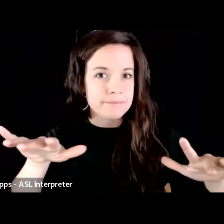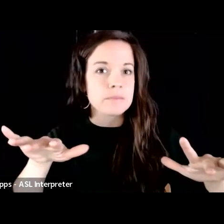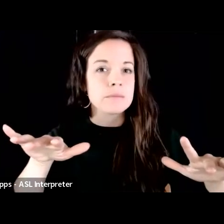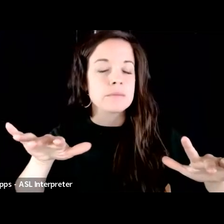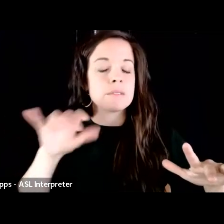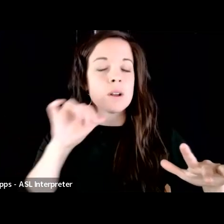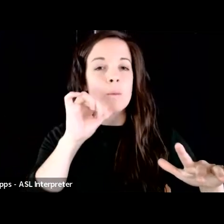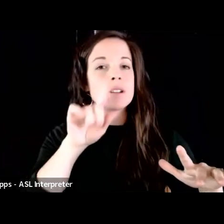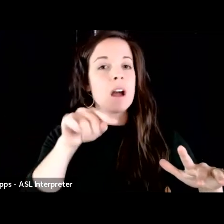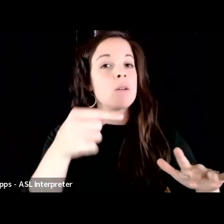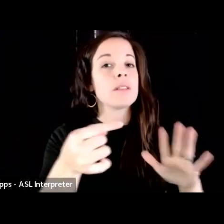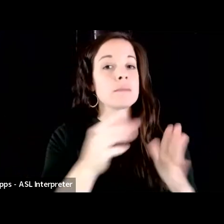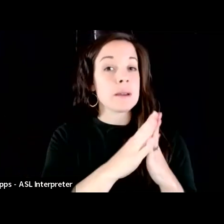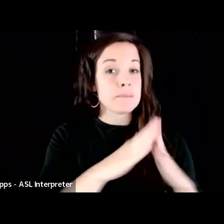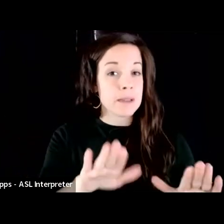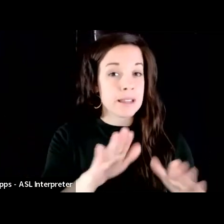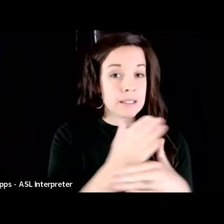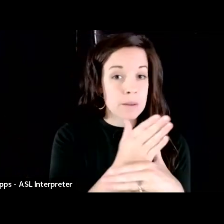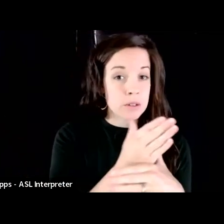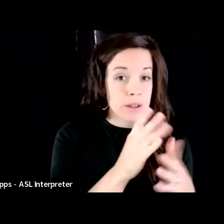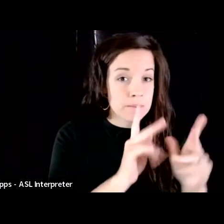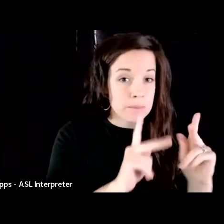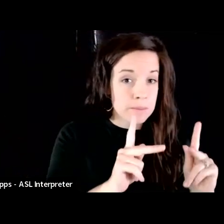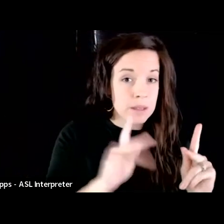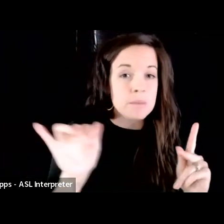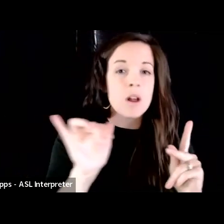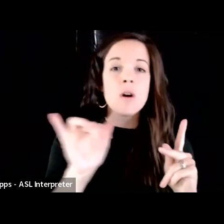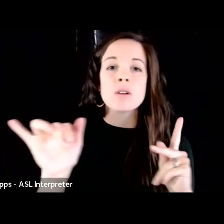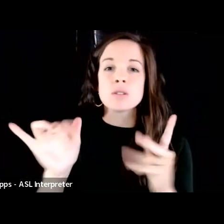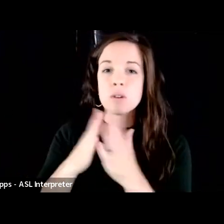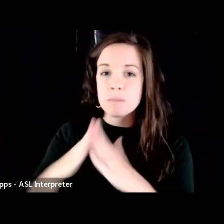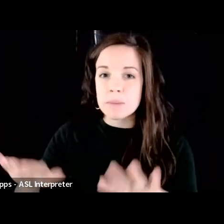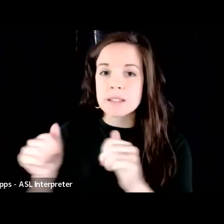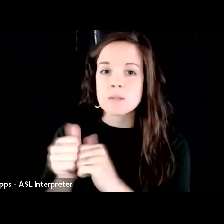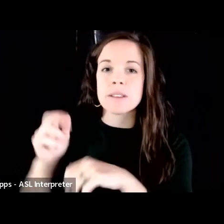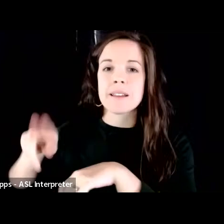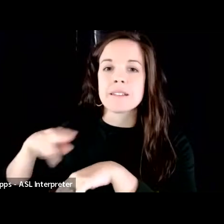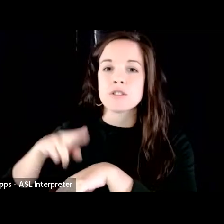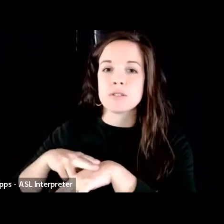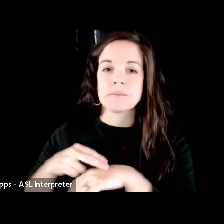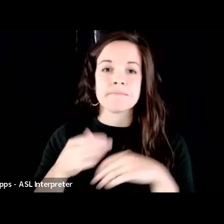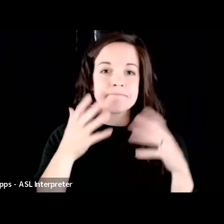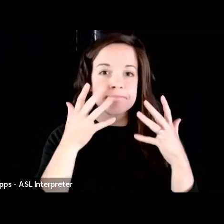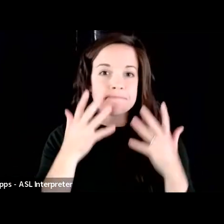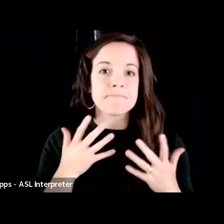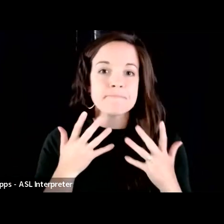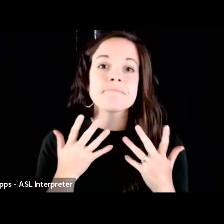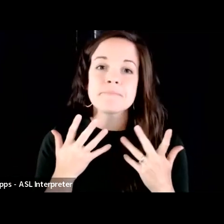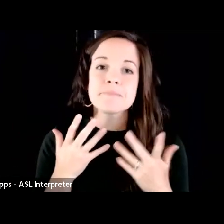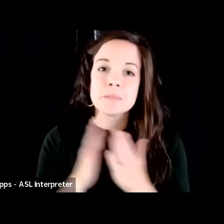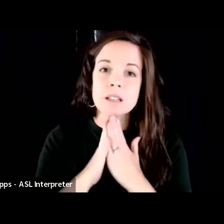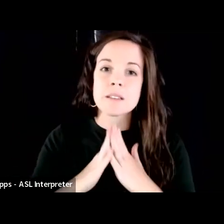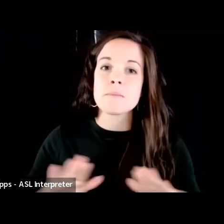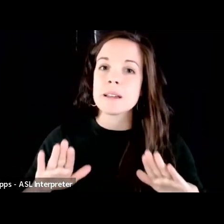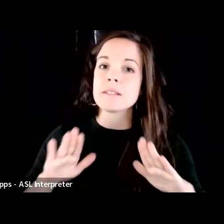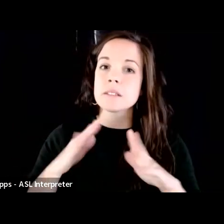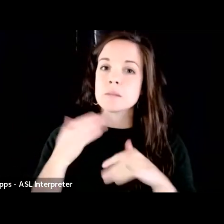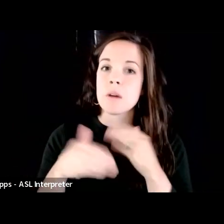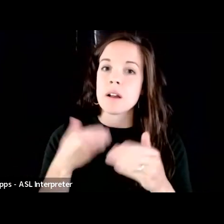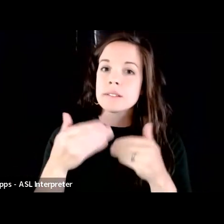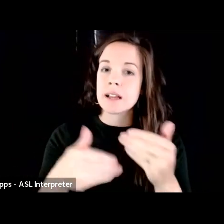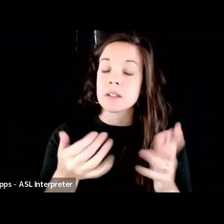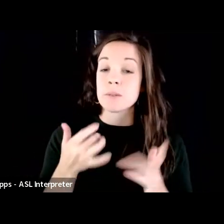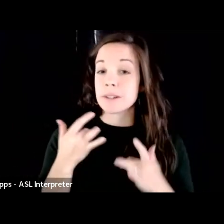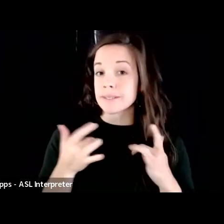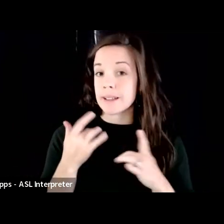only be peace between people, but also peace with nature. Sadly, the peace process that we were so